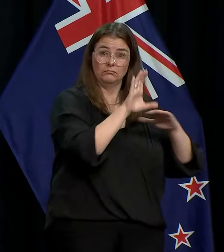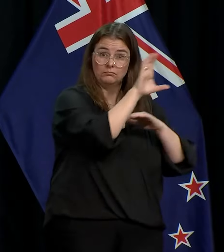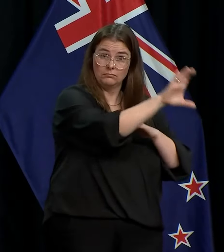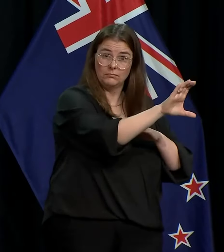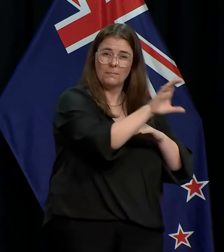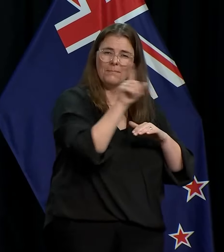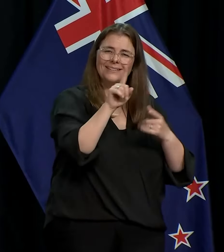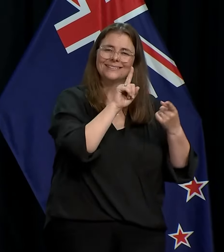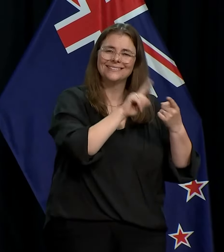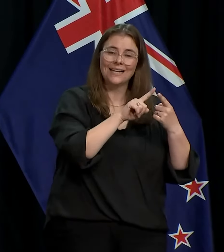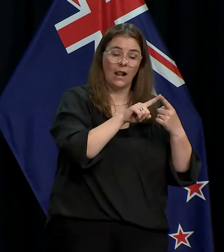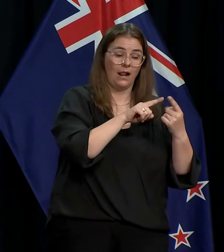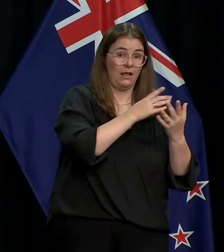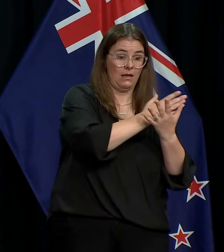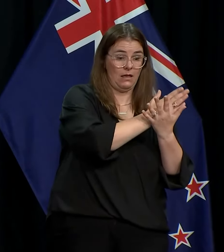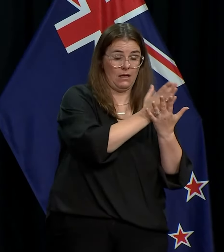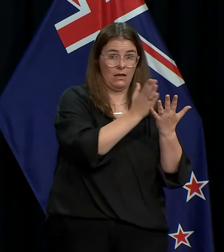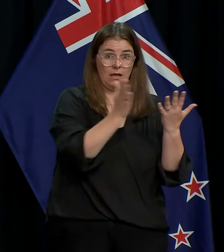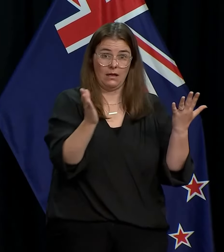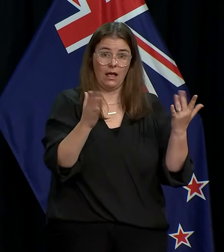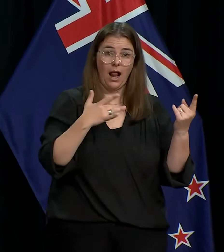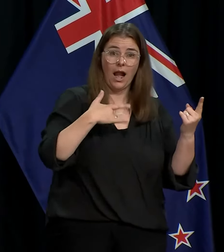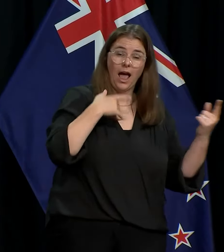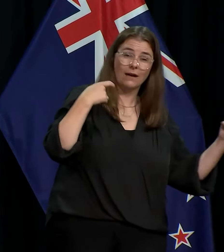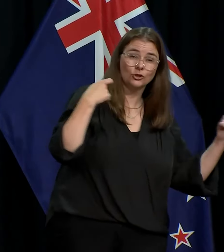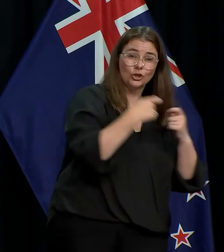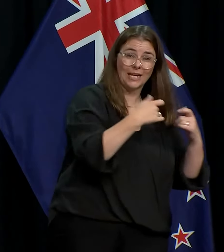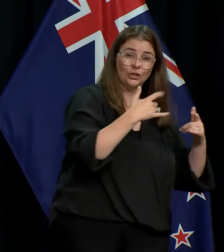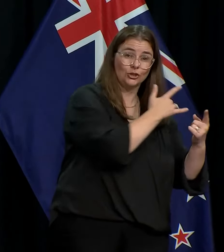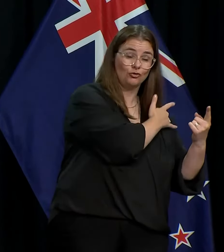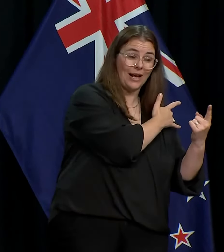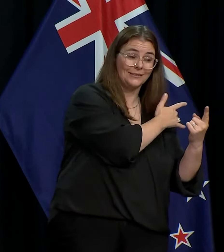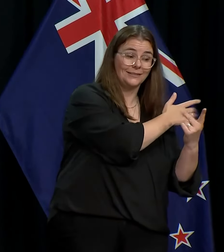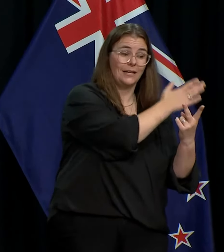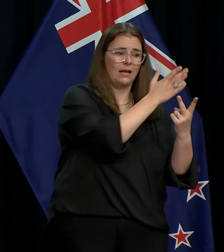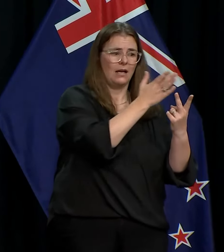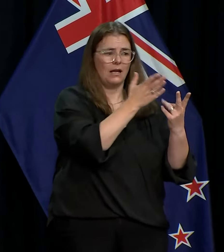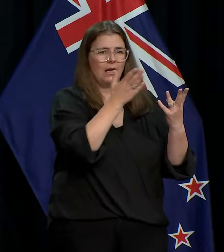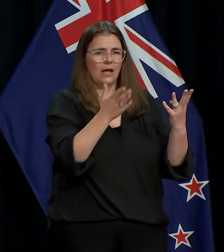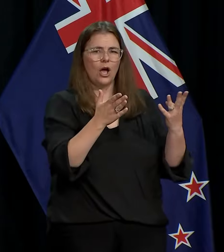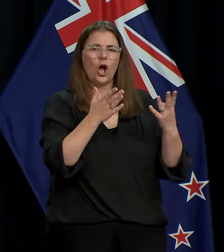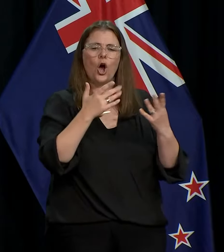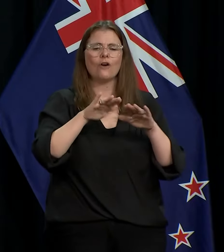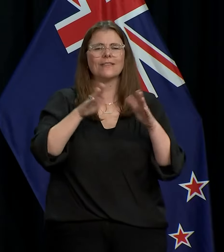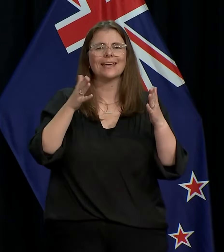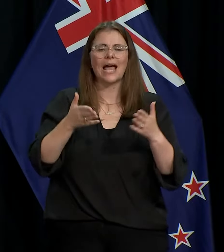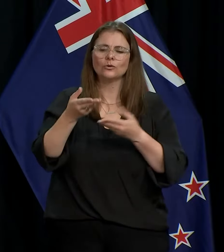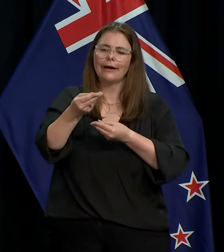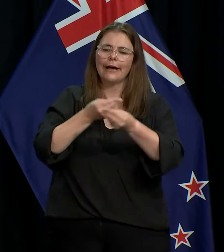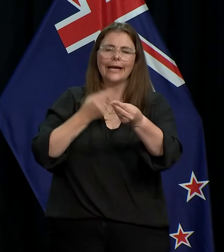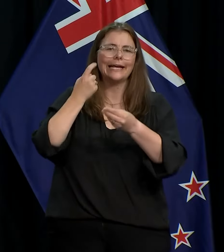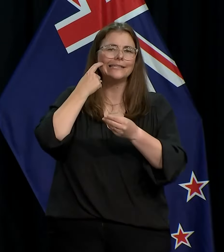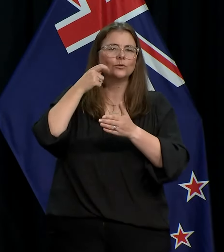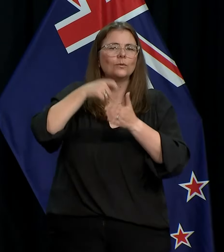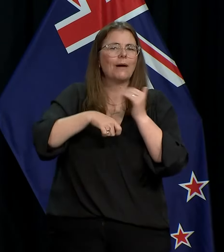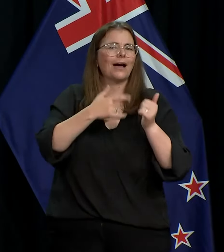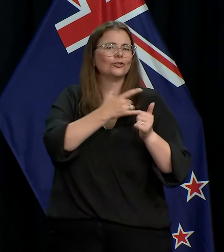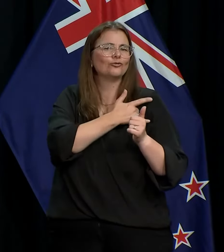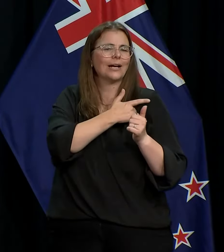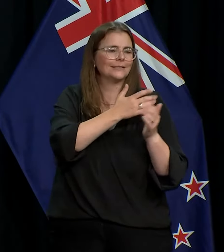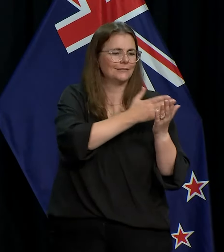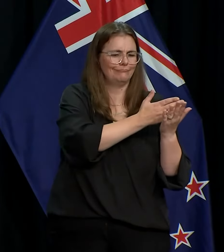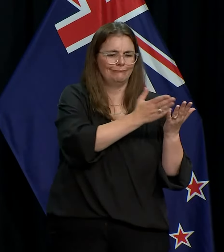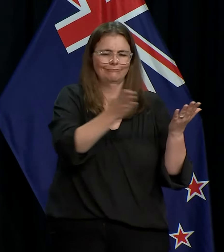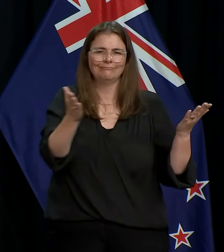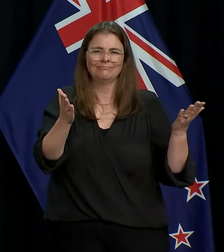amongst life-changing drugs will often then be alongside them over-the-counter drugs that New Zealanders use on a